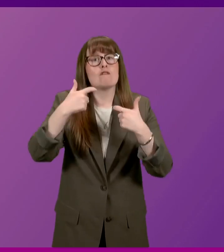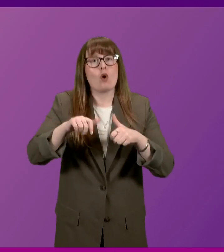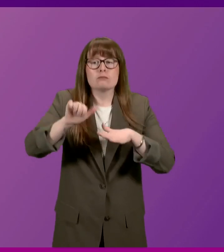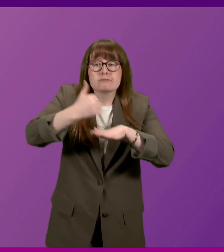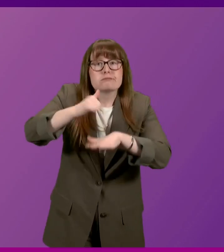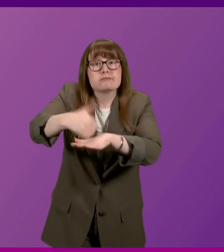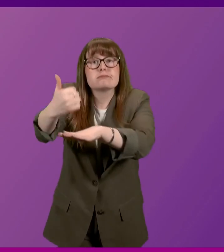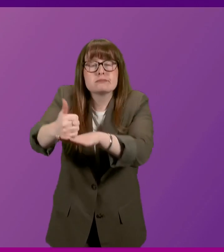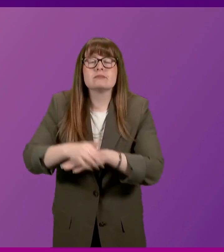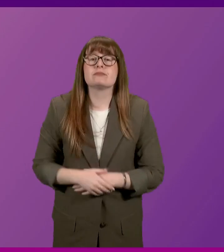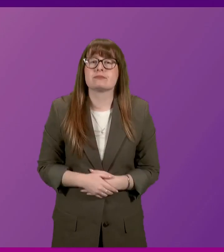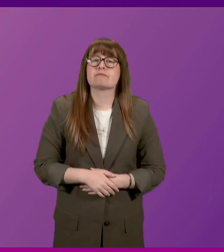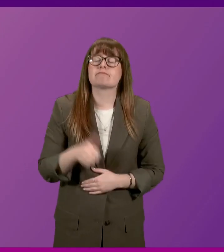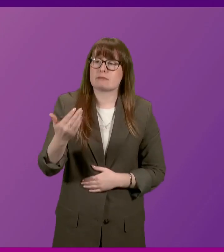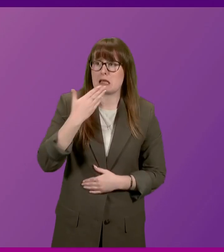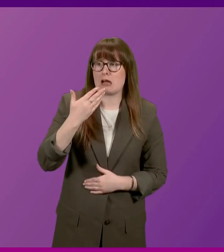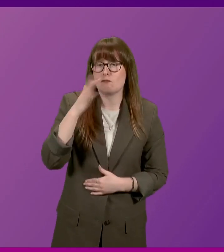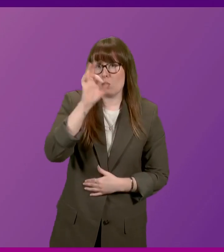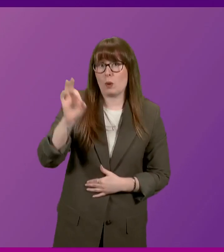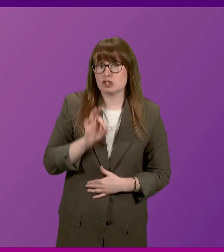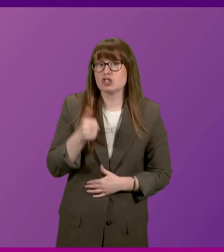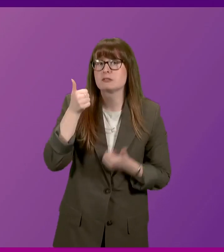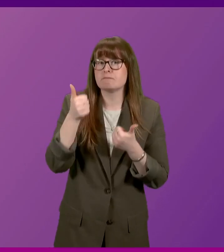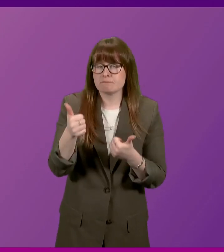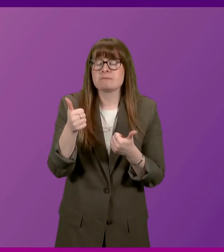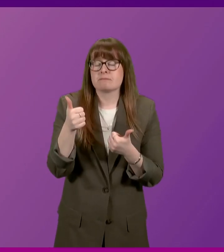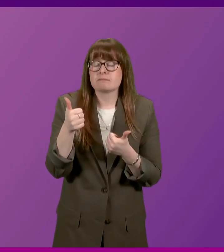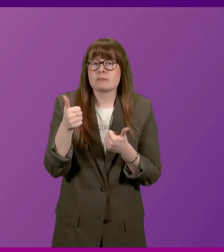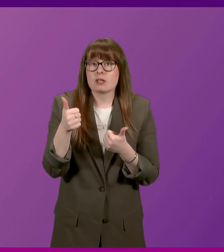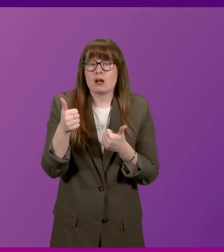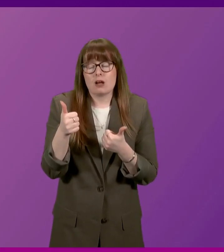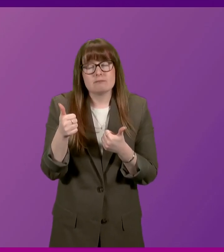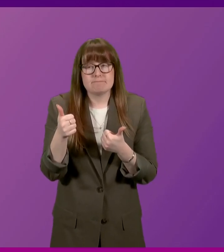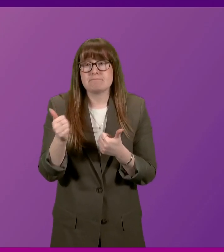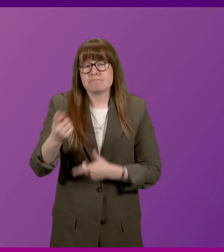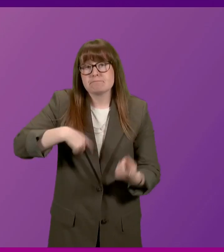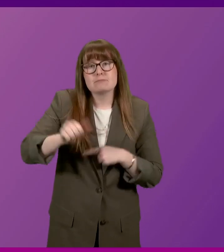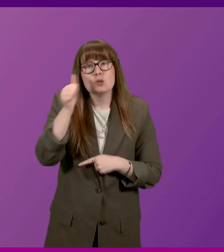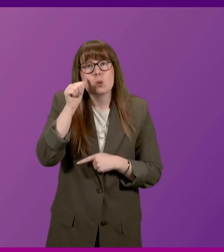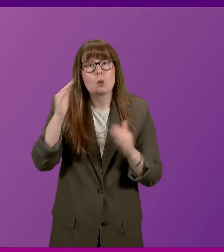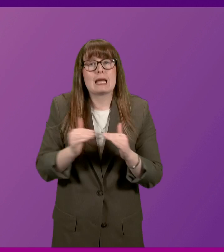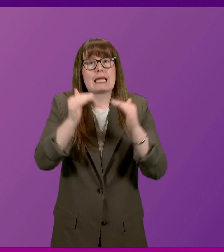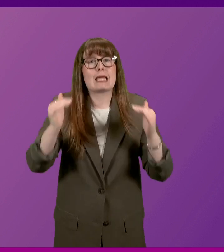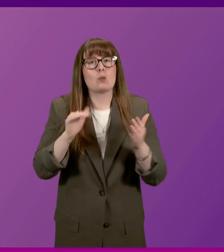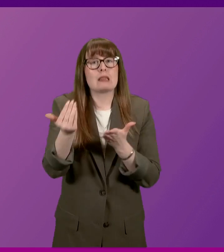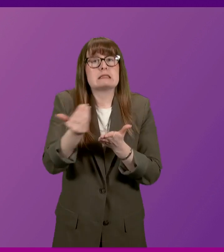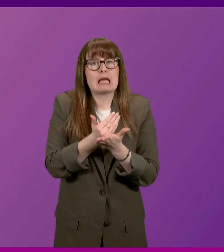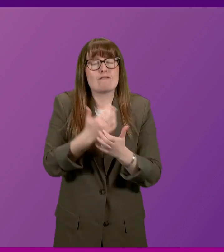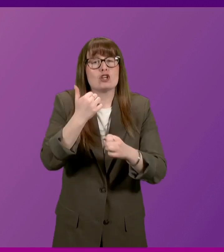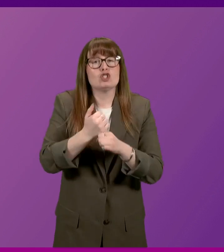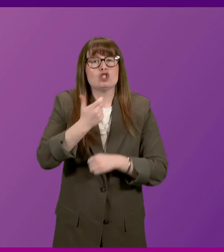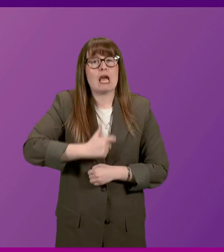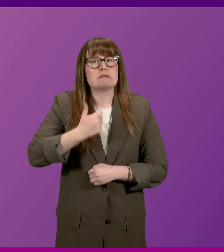Hello, Pam. Thank you for the question. Well, we knew that the equally safe gender-based